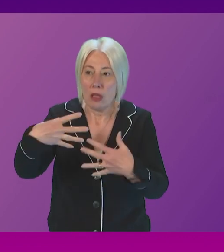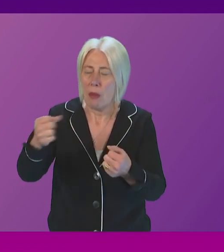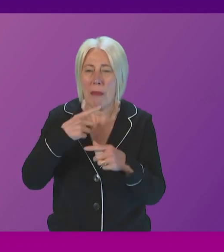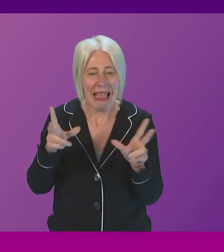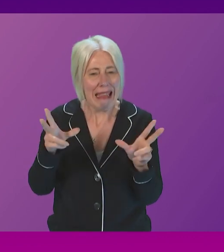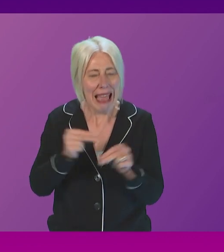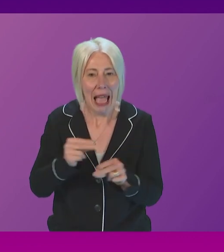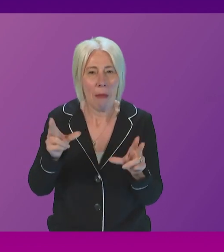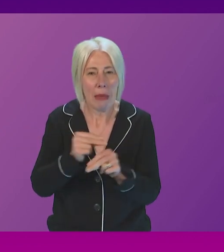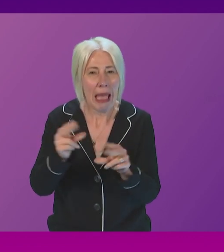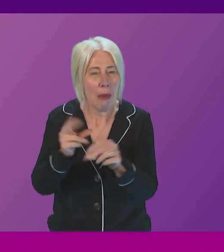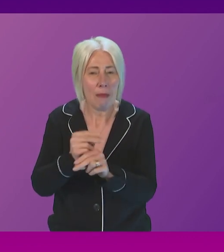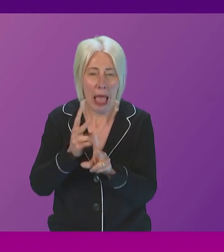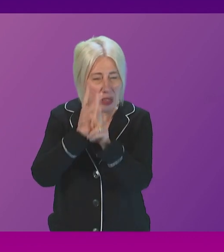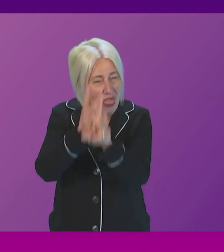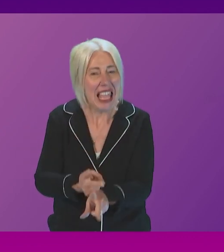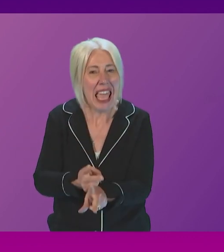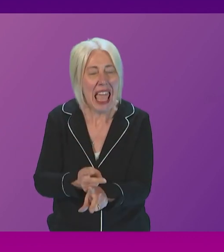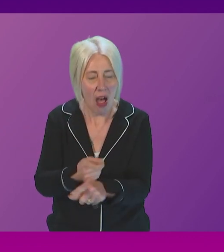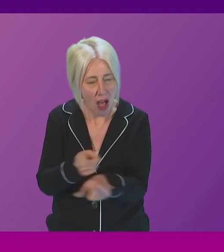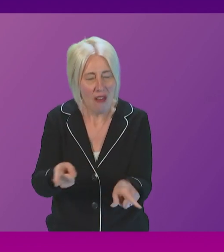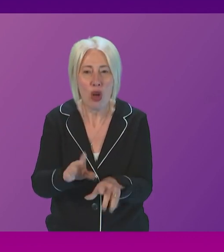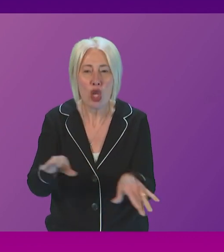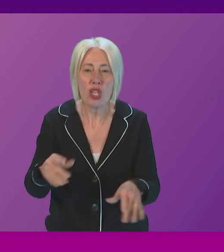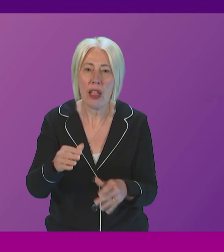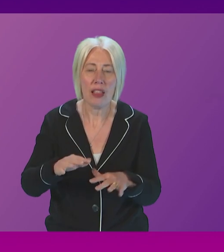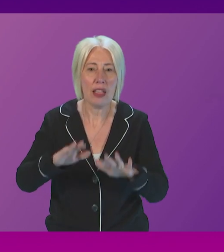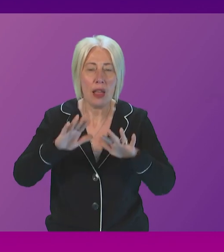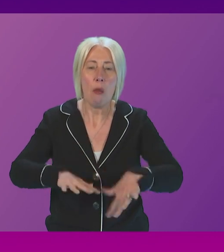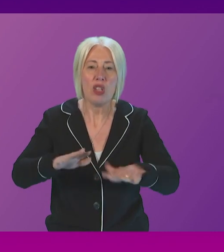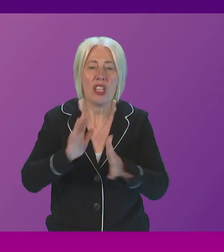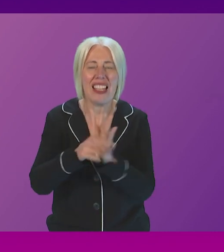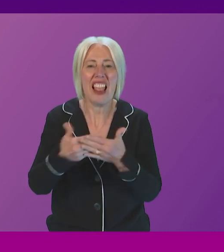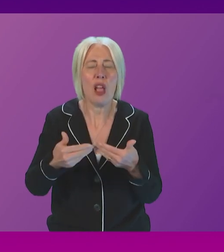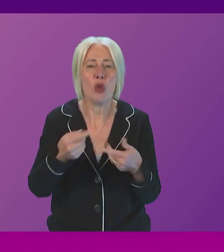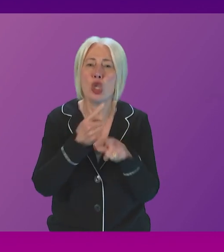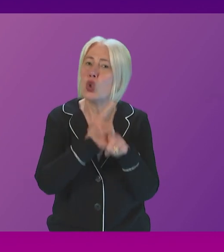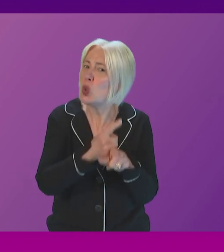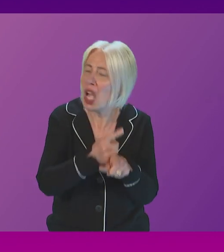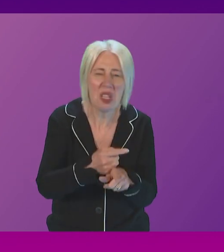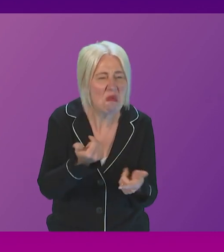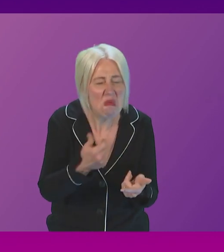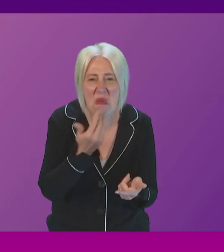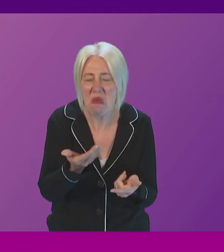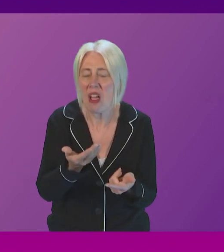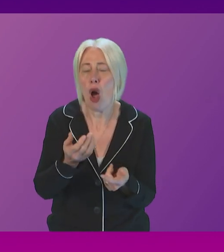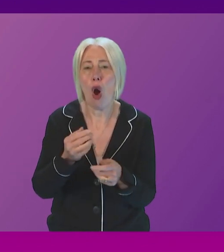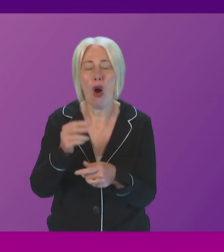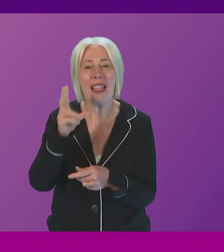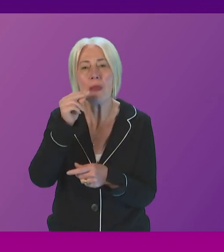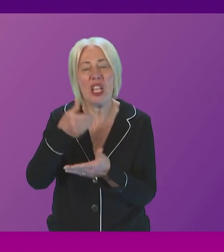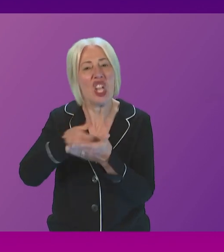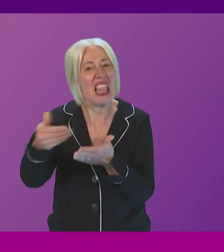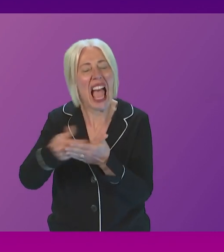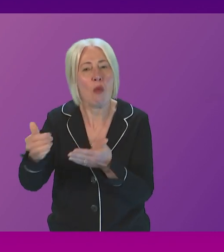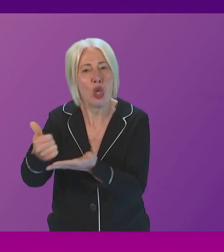gaps in the care that has been provided. Basic things like British line language tutors and the speech and language therapists are